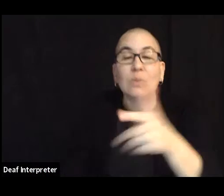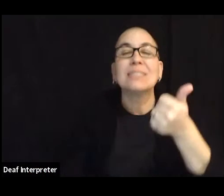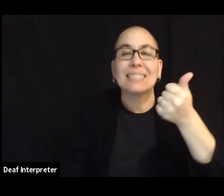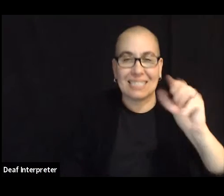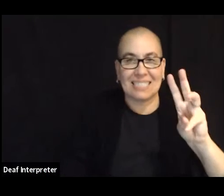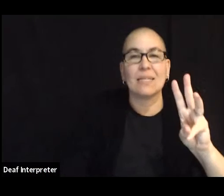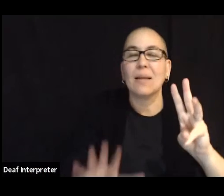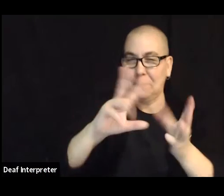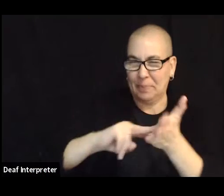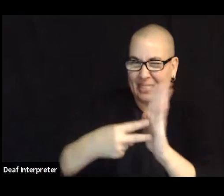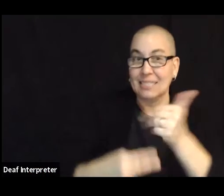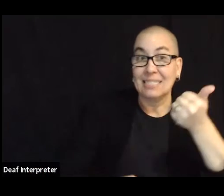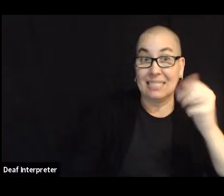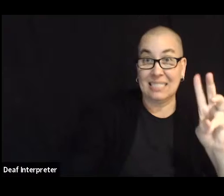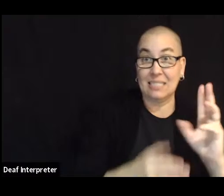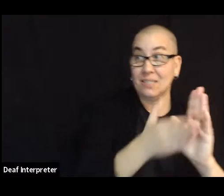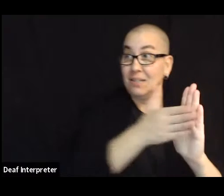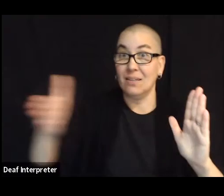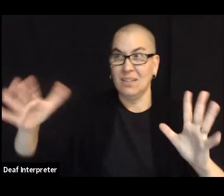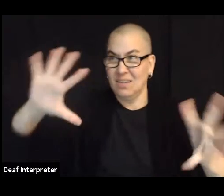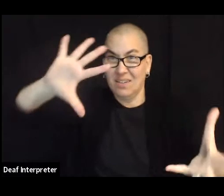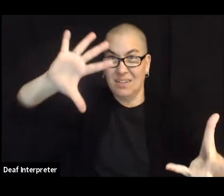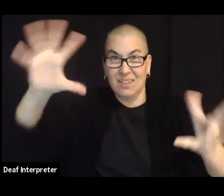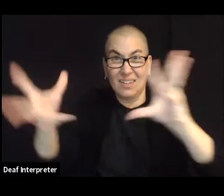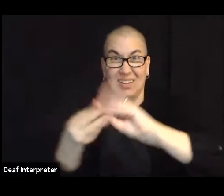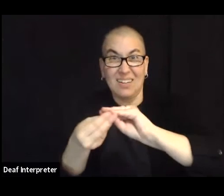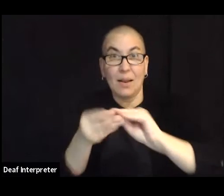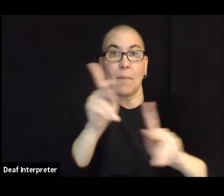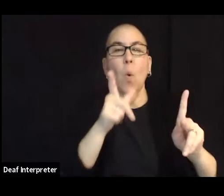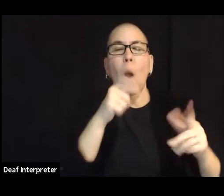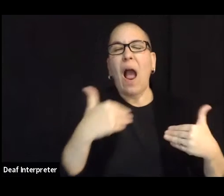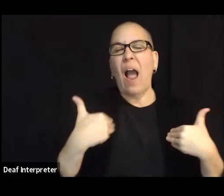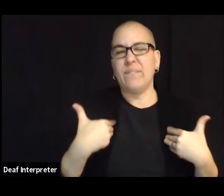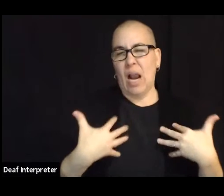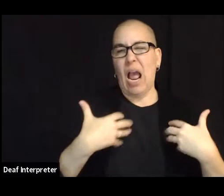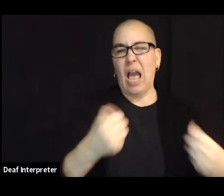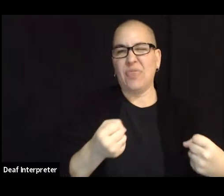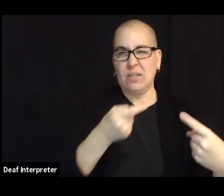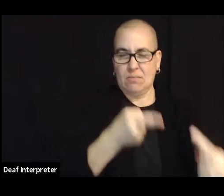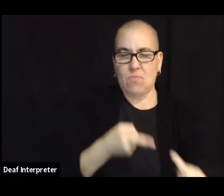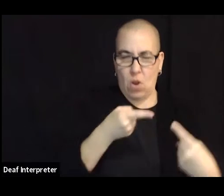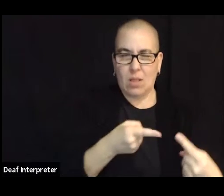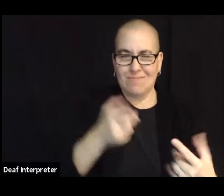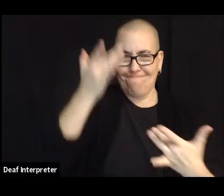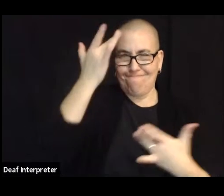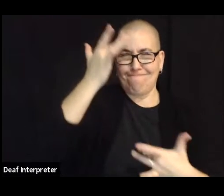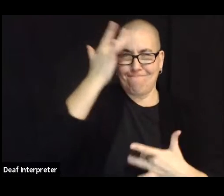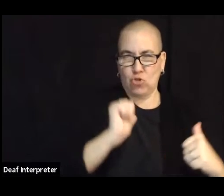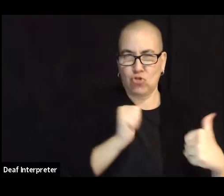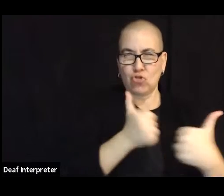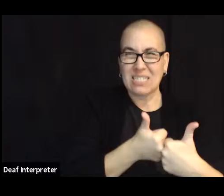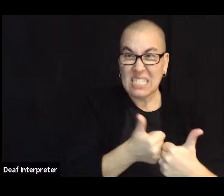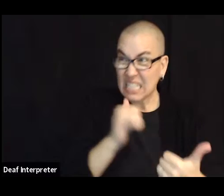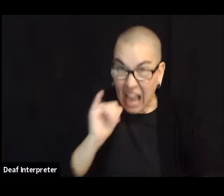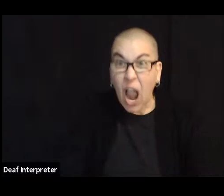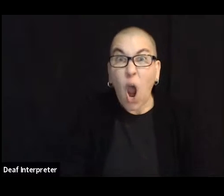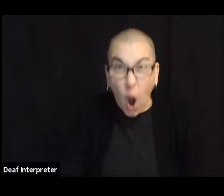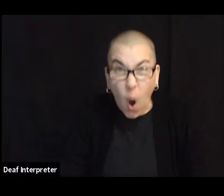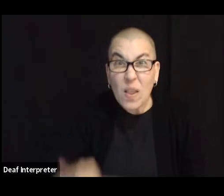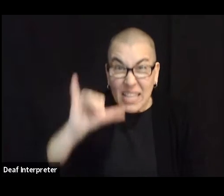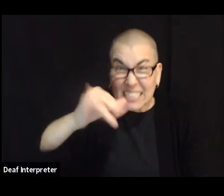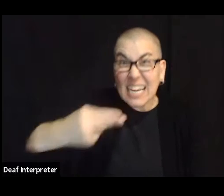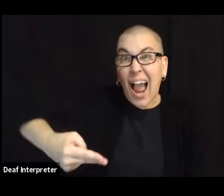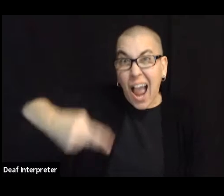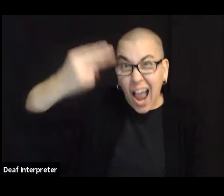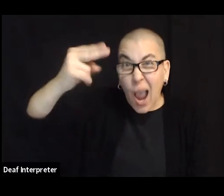health conditions, that's a huge chunk of our population. So we're all of a sudden, with this announcement, potentially adding a